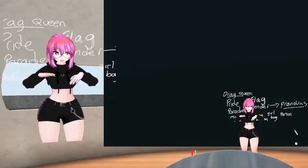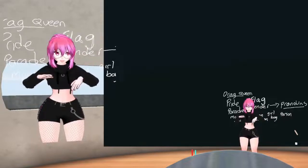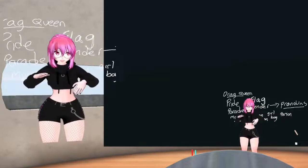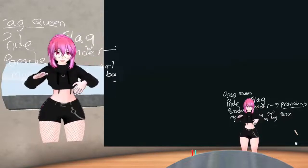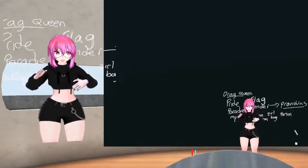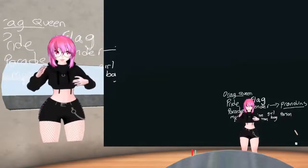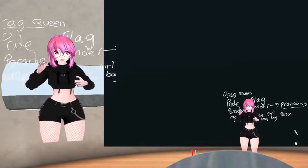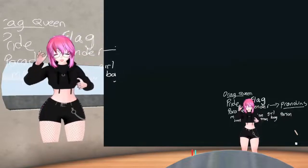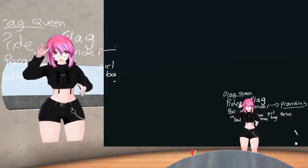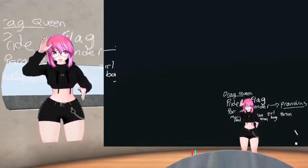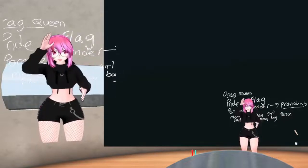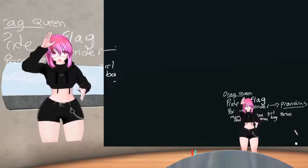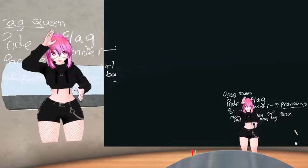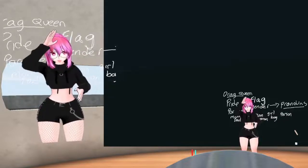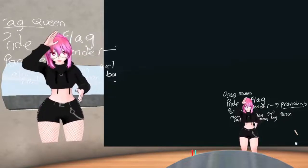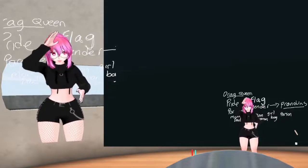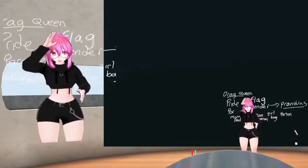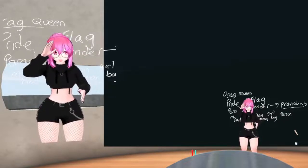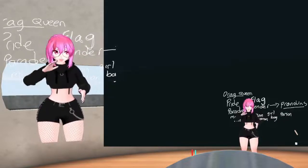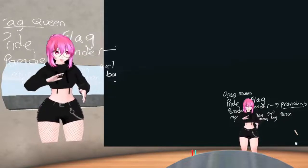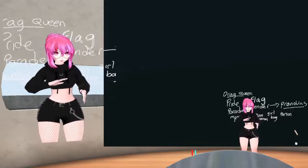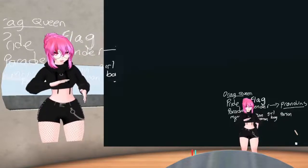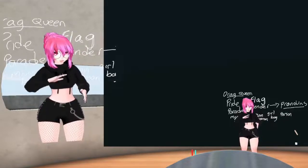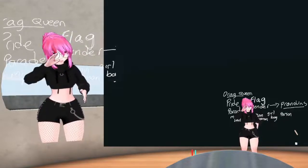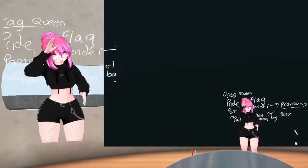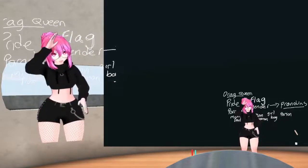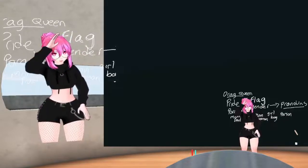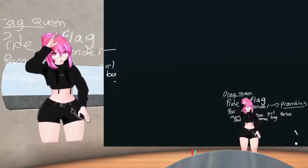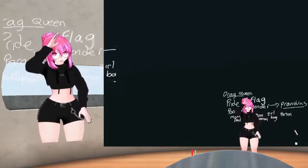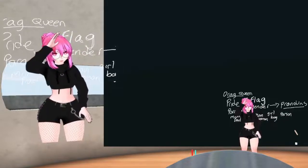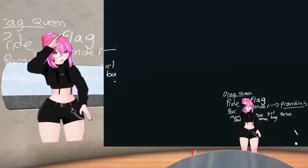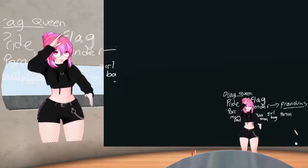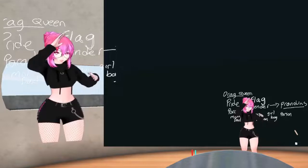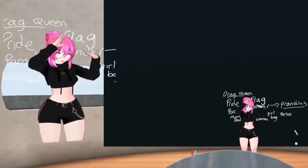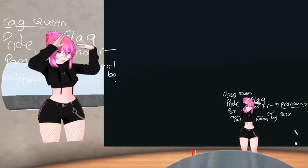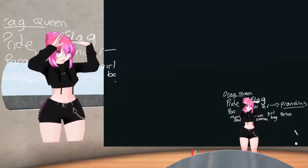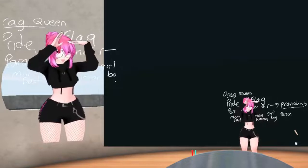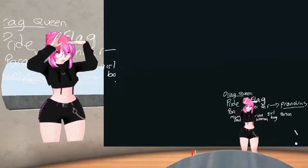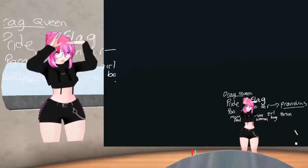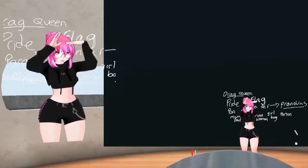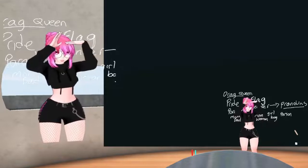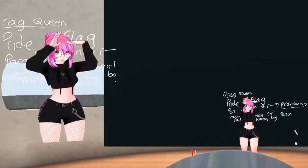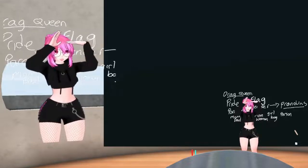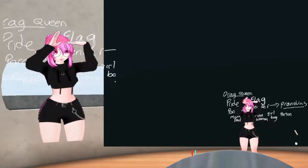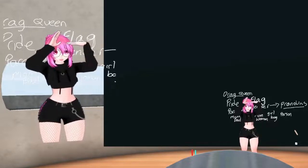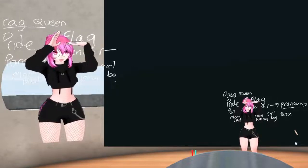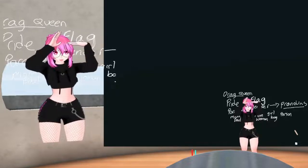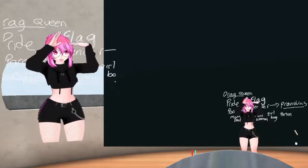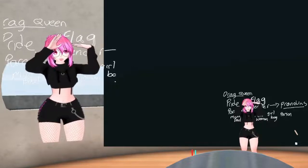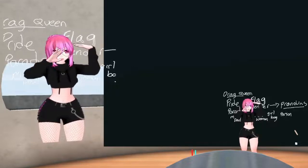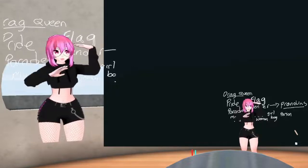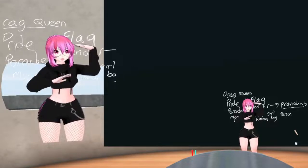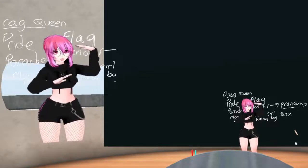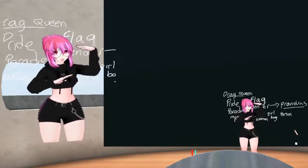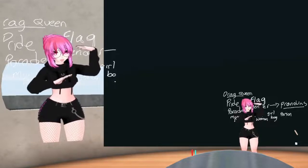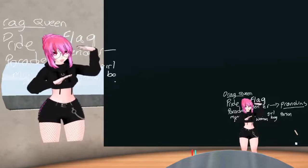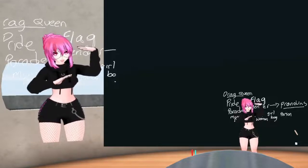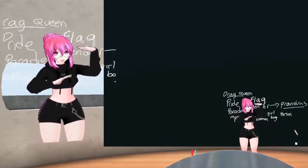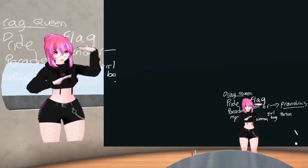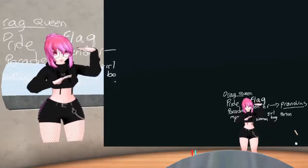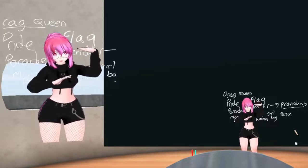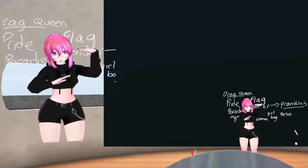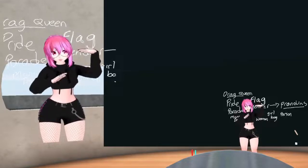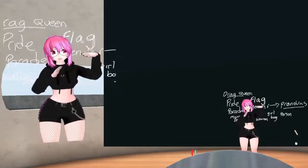to be gender neutral. So if you want to say man, I'm going to take my hand from above me, above my line, and then bring it down to